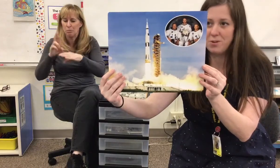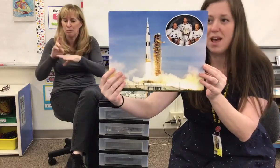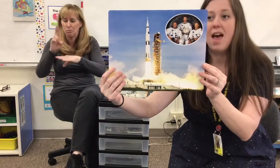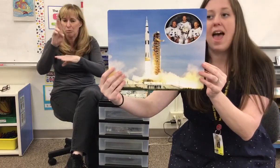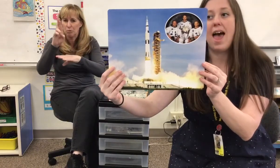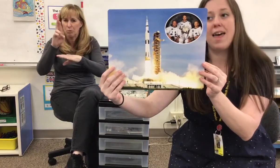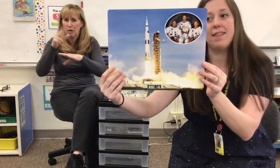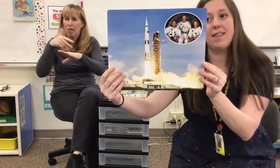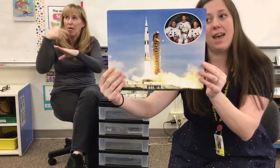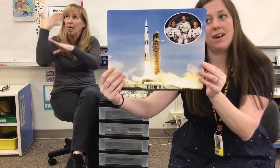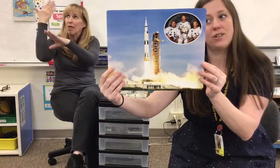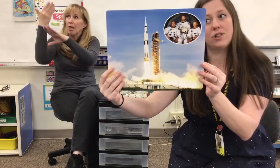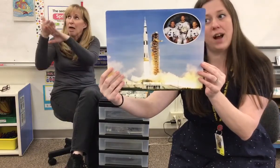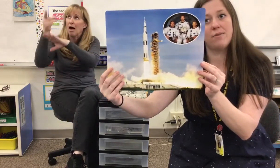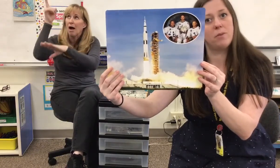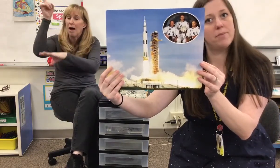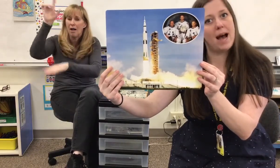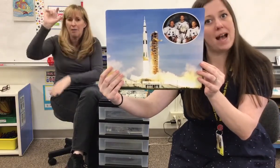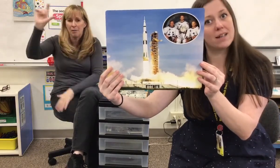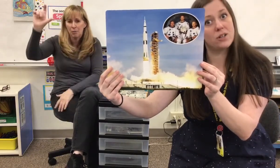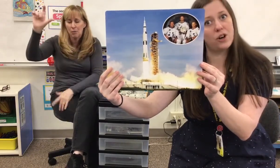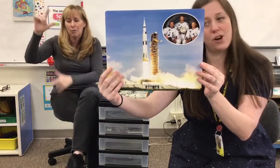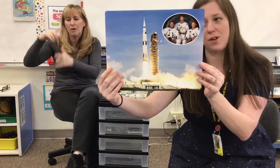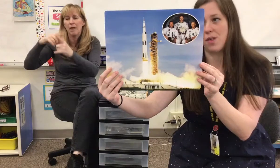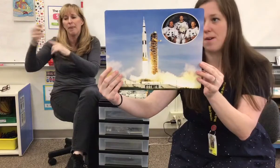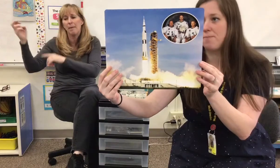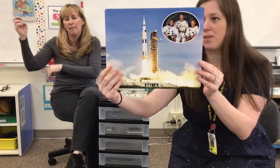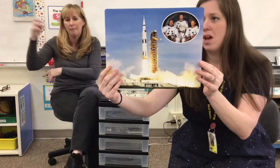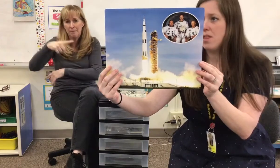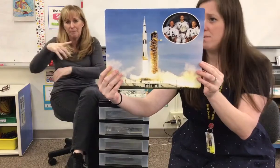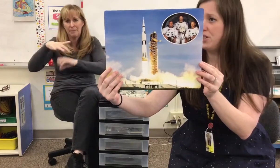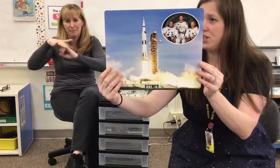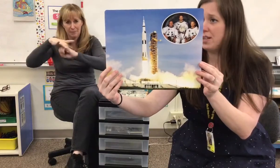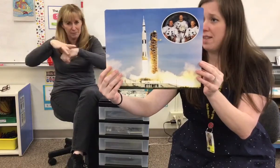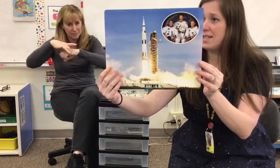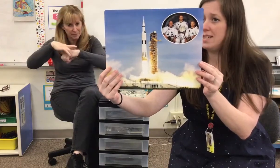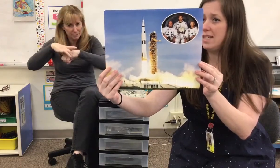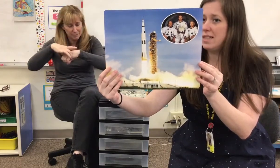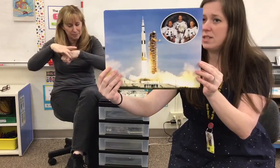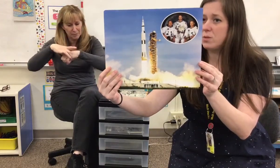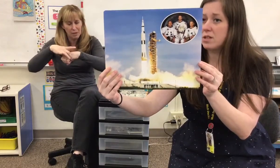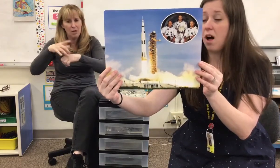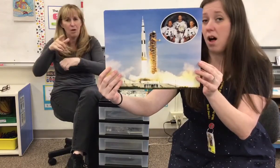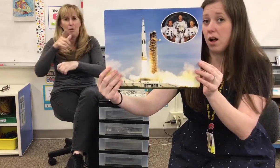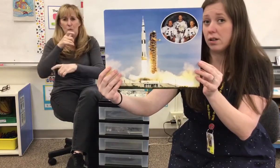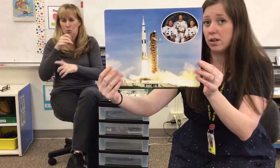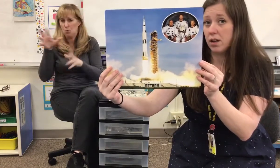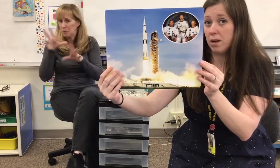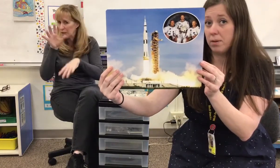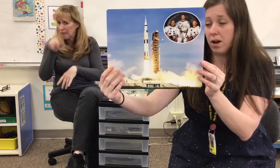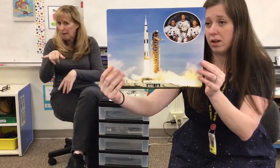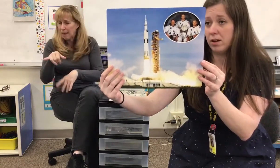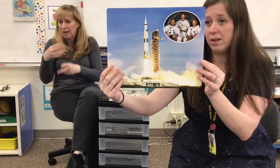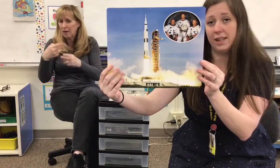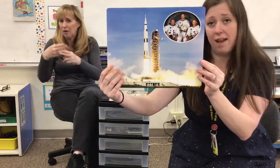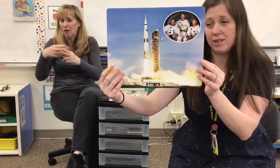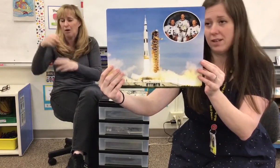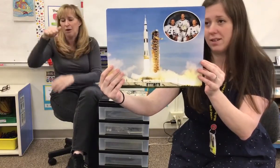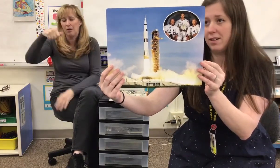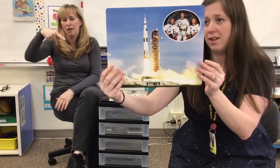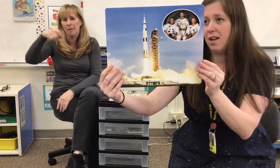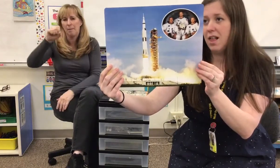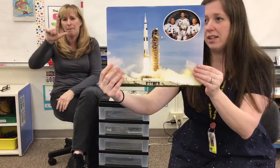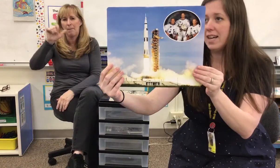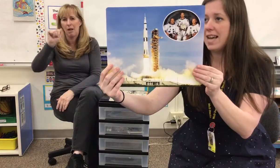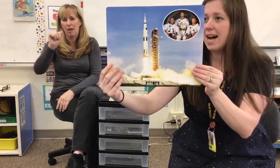the moon, and then travel back to Earth. The mission that did this was called Apollo